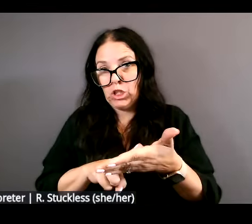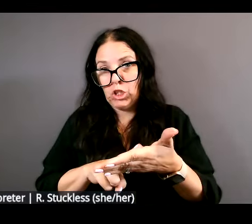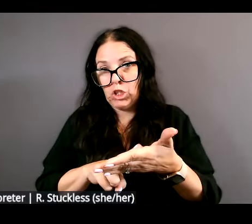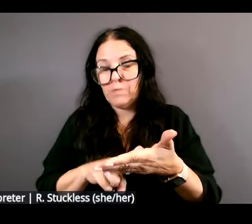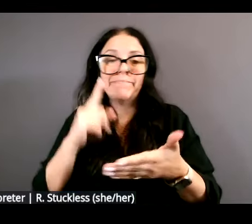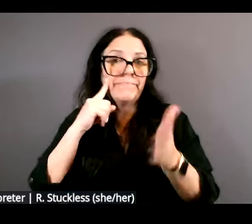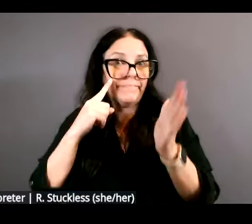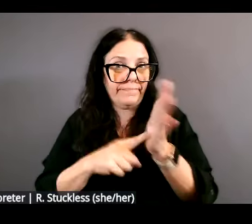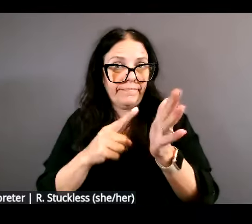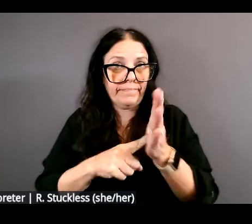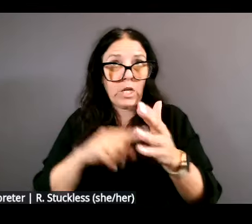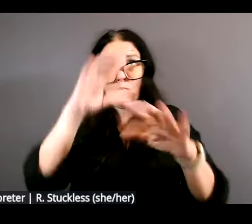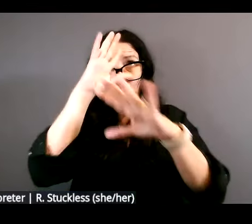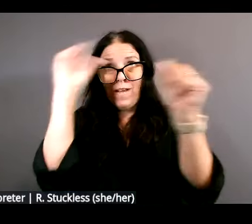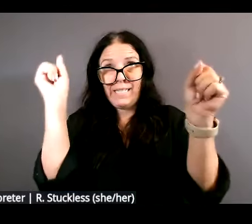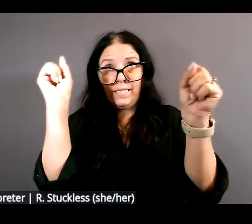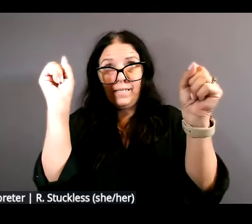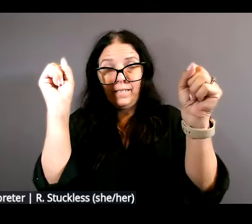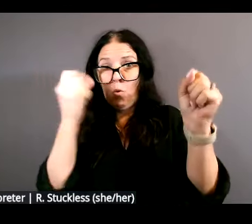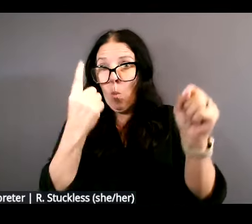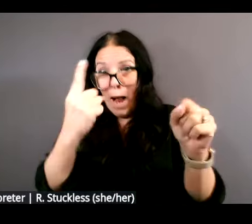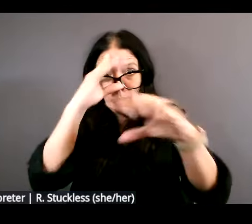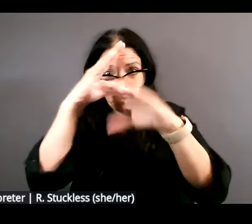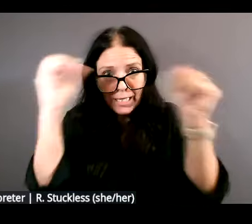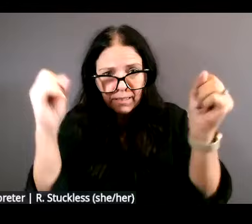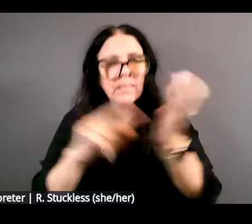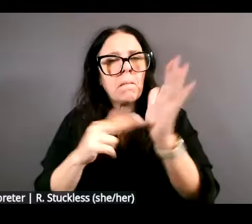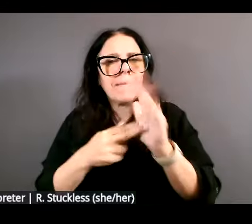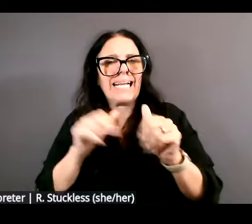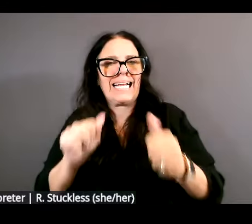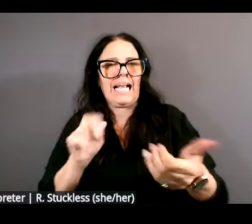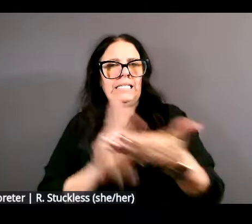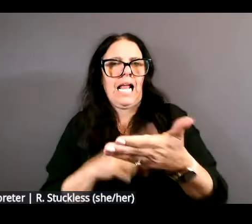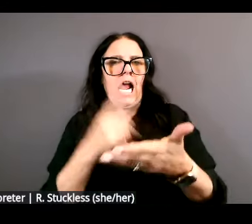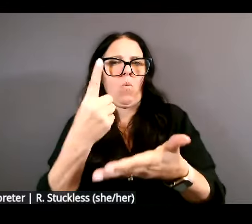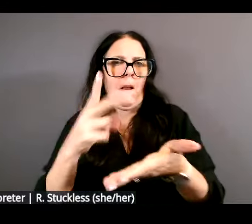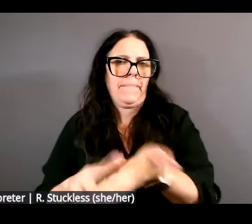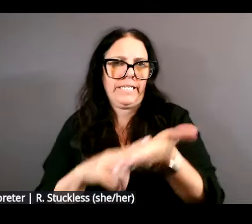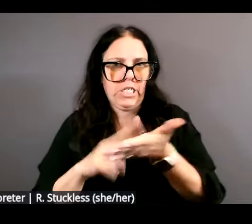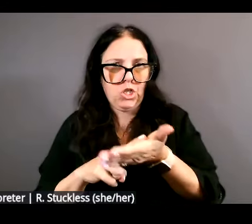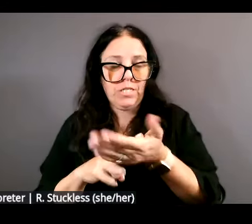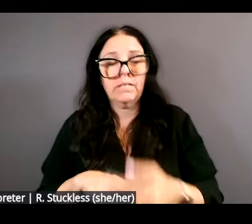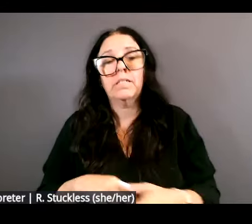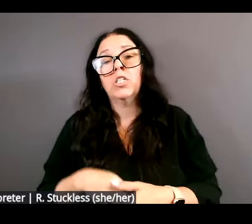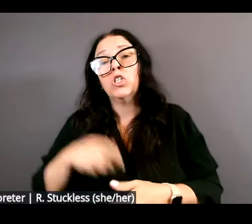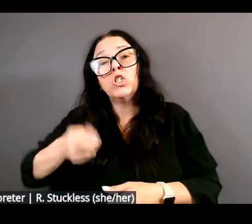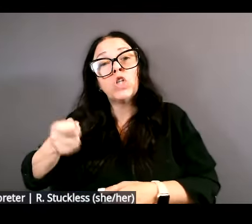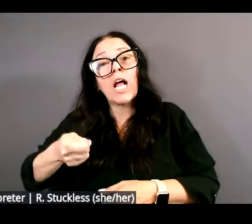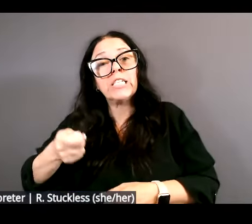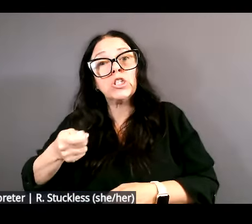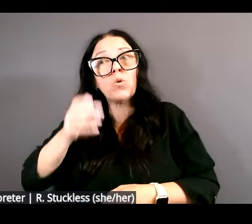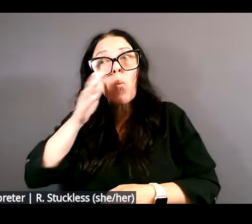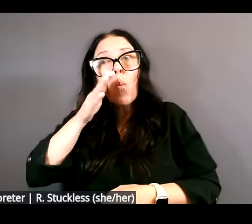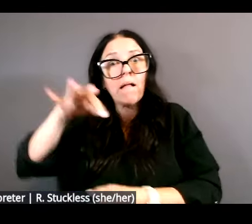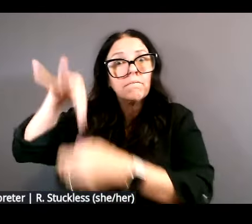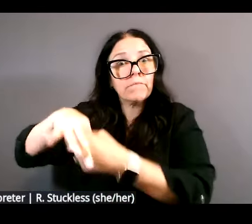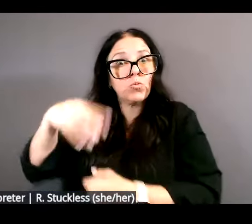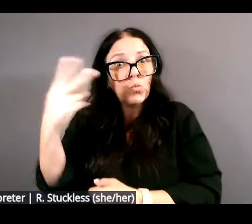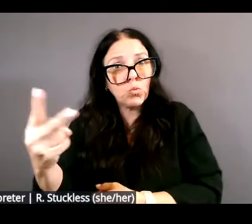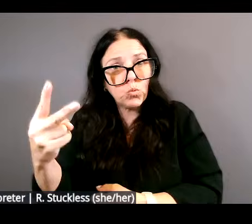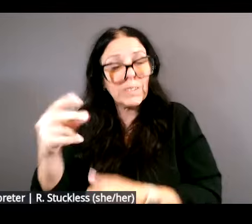the layperson if there's two judges running for two spots. But the biggest question that I've seen is, can I sign for